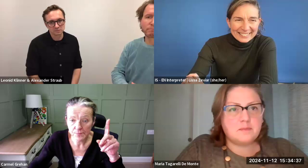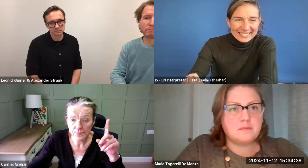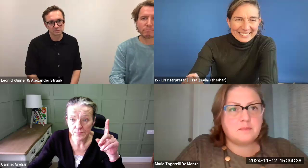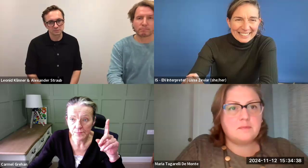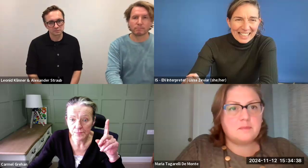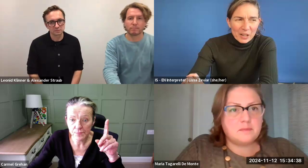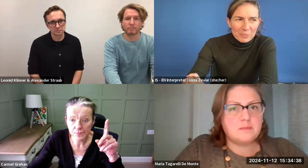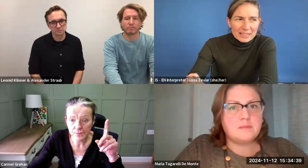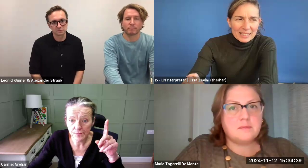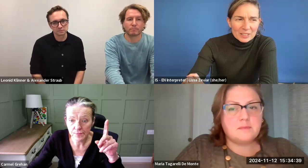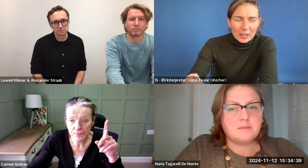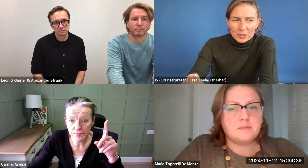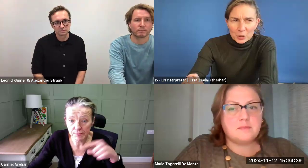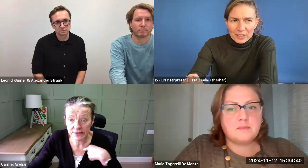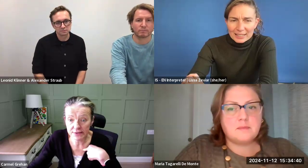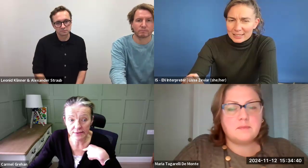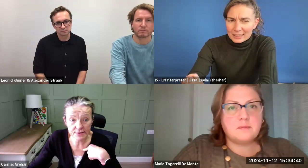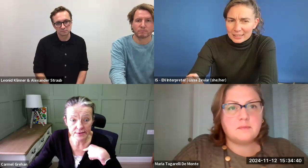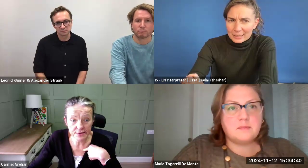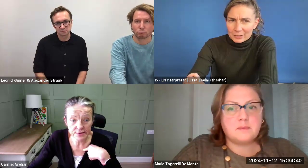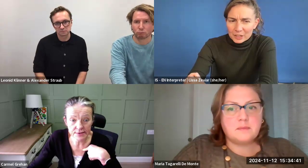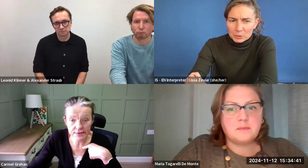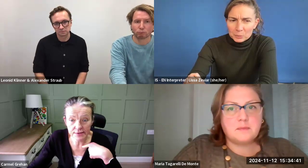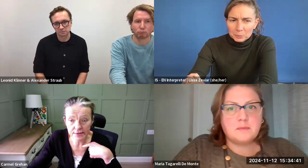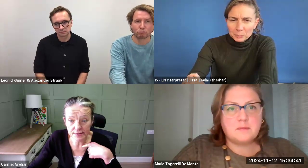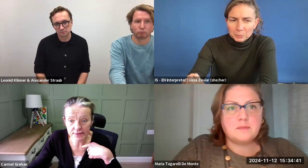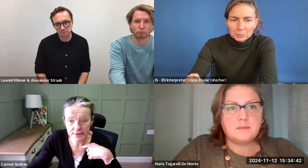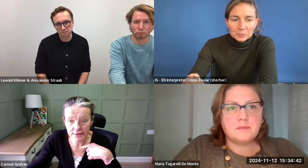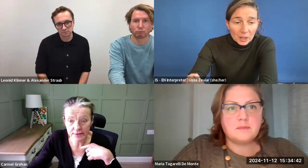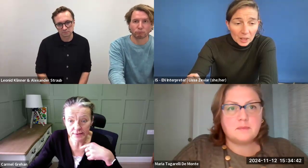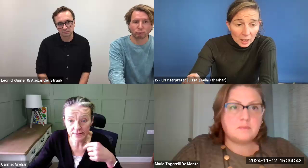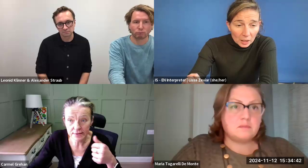Thank you. But so I don't know if that is still available.